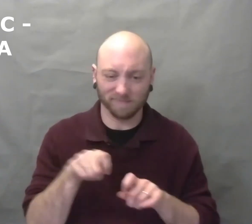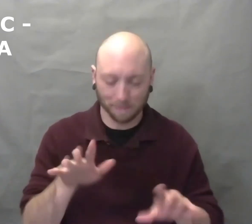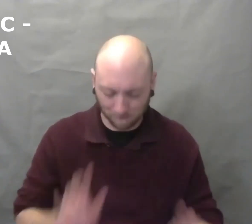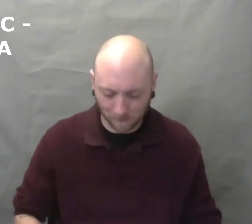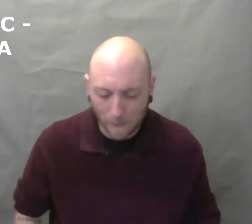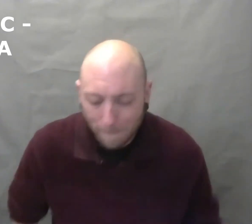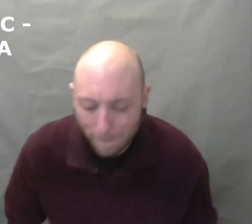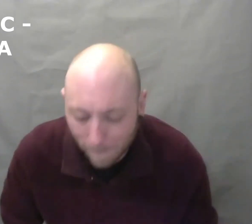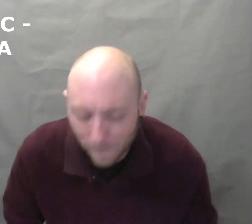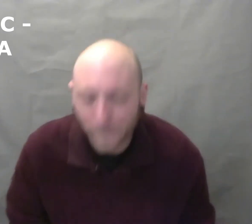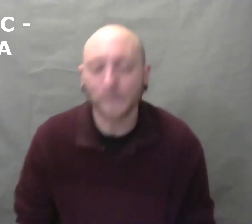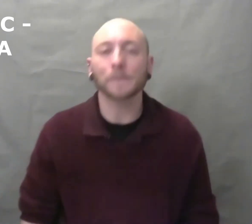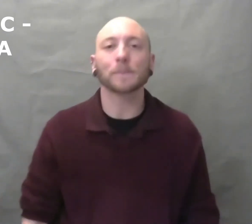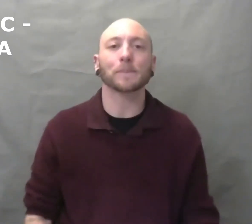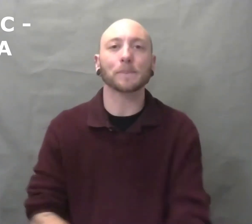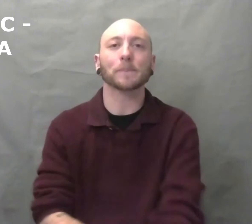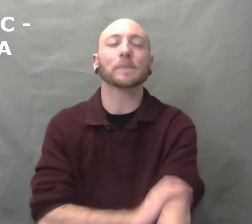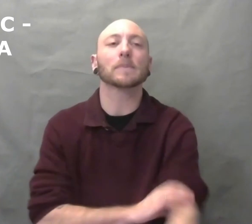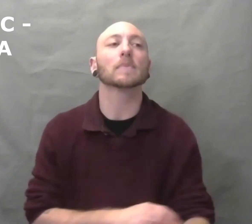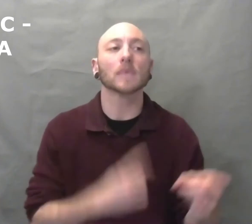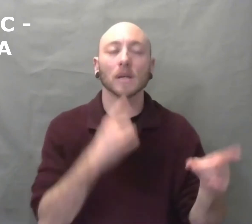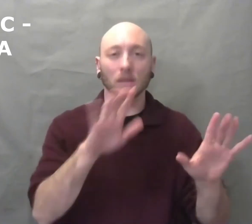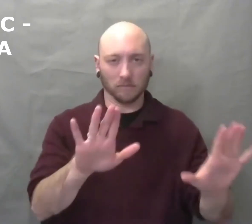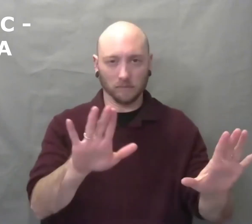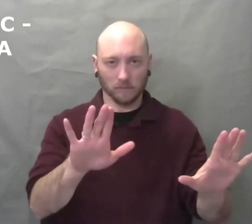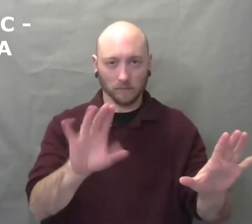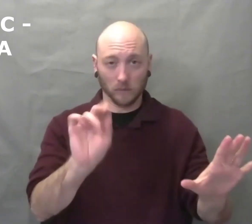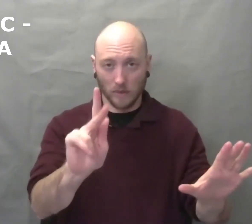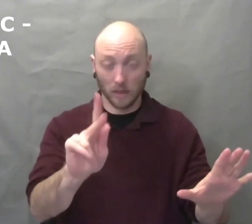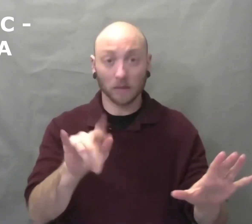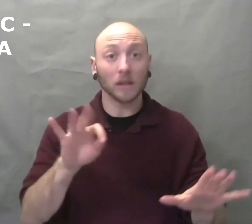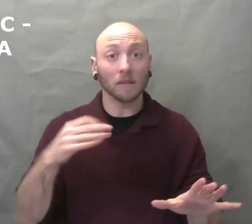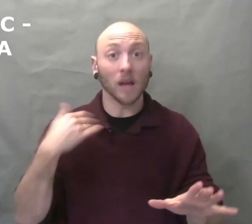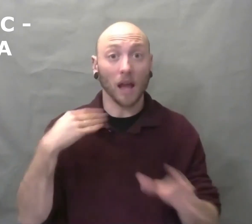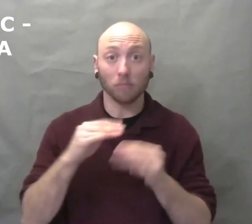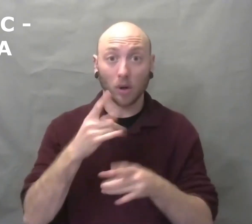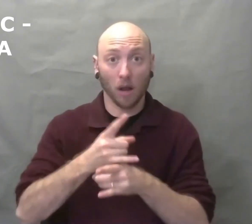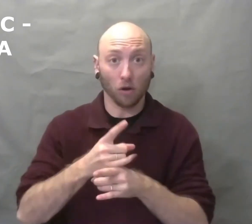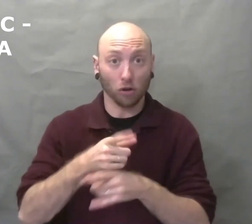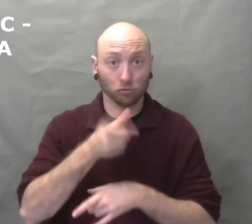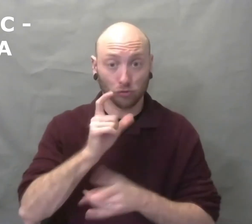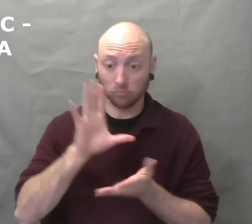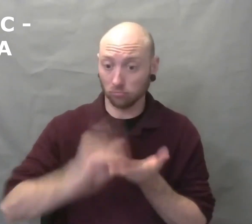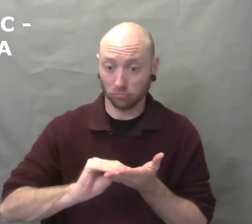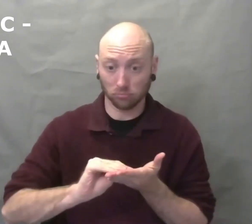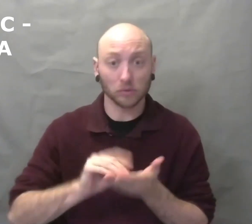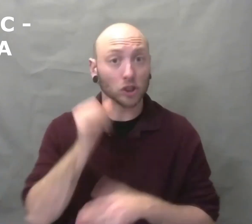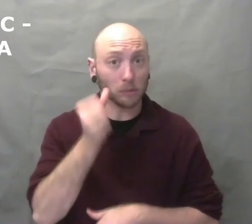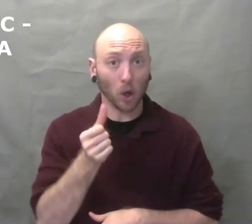And he said, look, do me a favor. If you have any more booze, drink it, and don't drink tomorrow. Drink what you have today, but don't